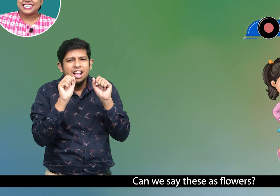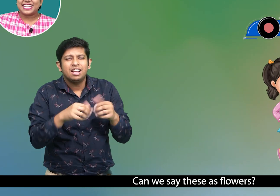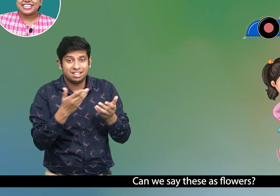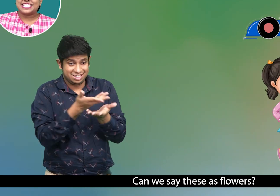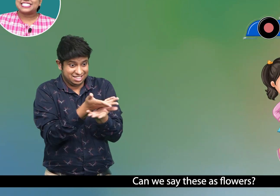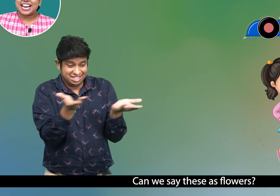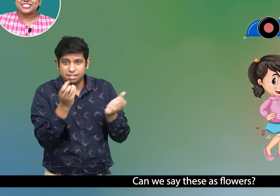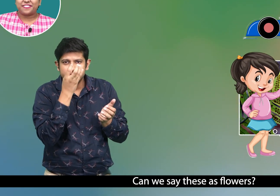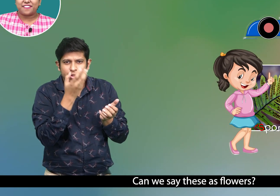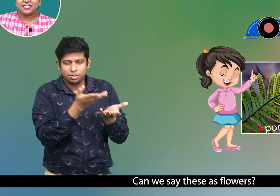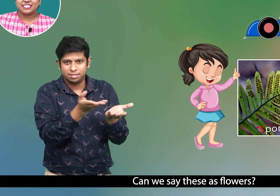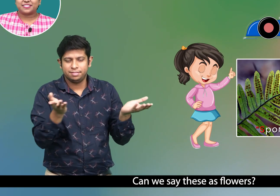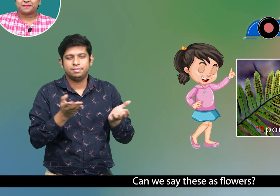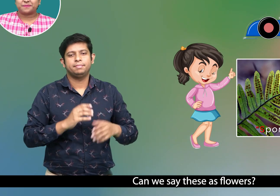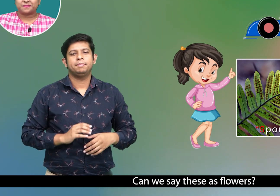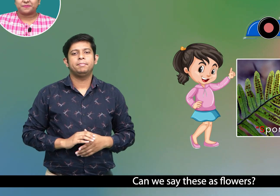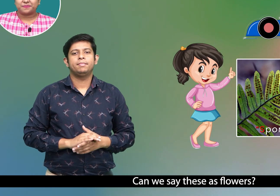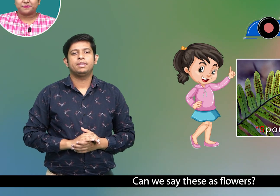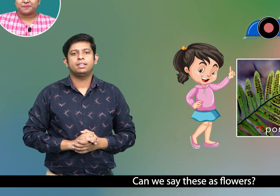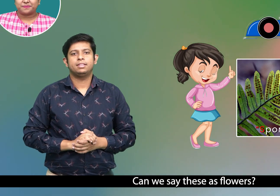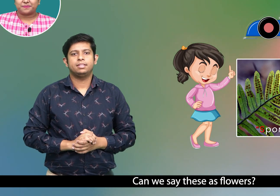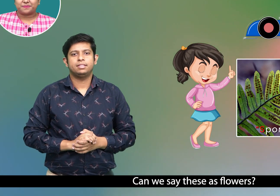Can we say this as flowers?